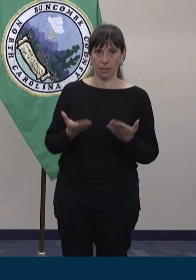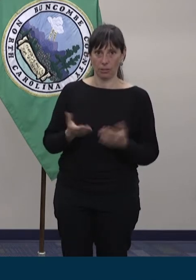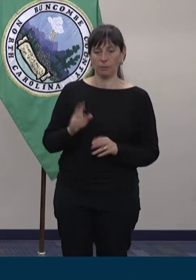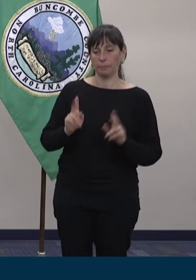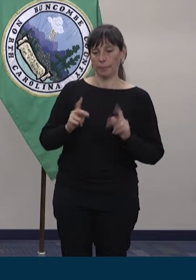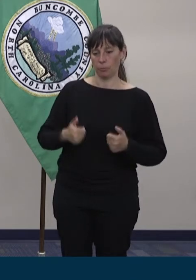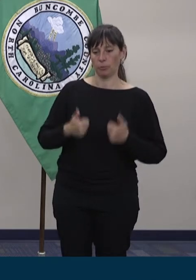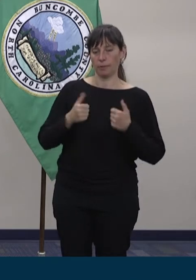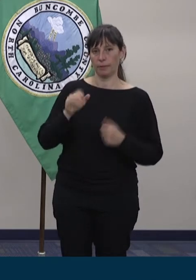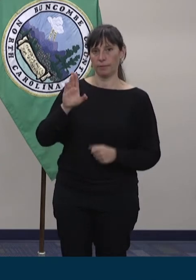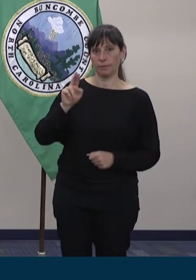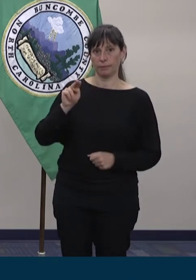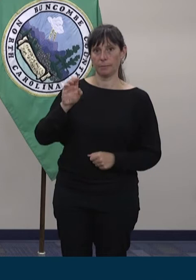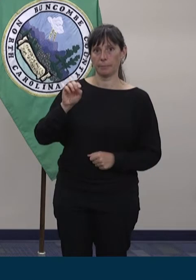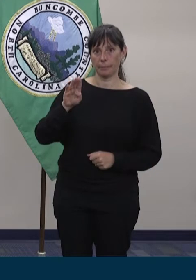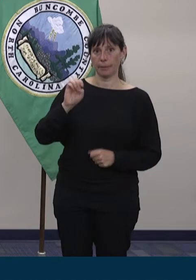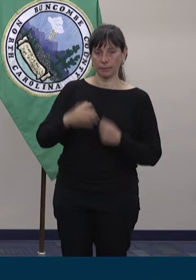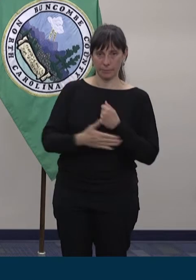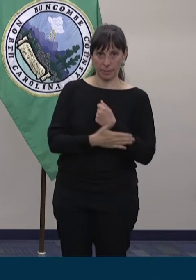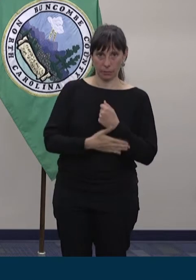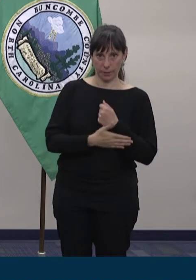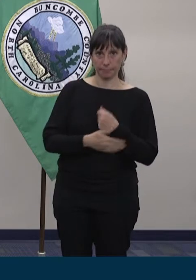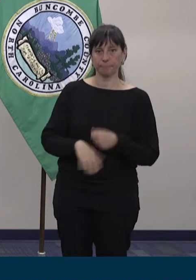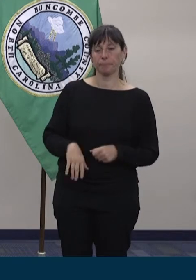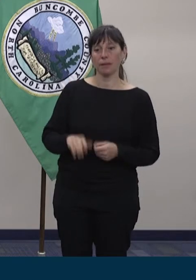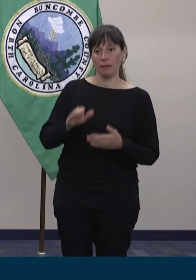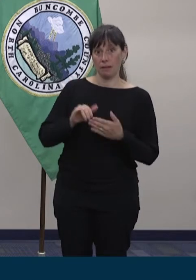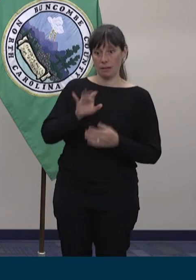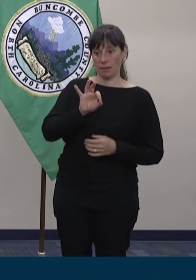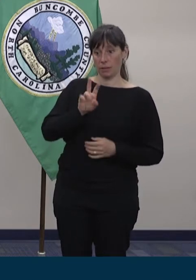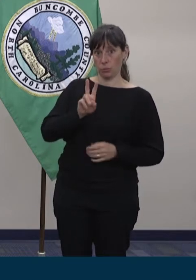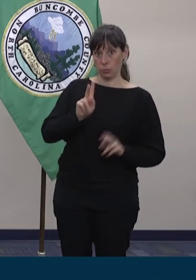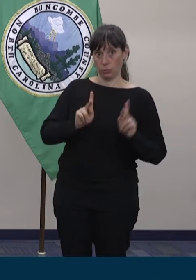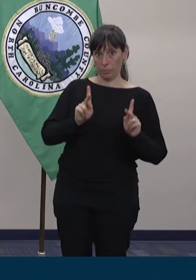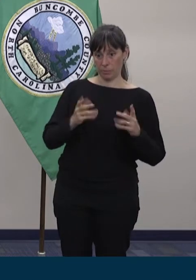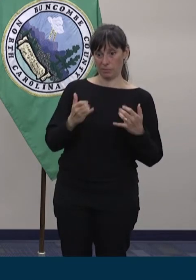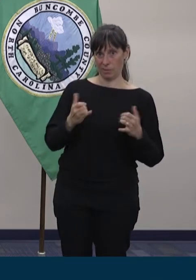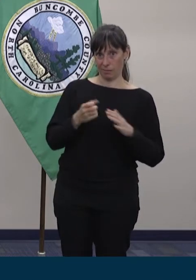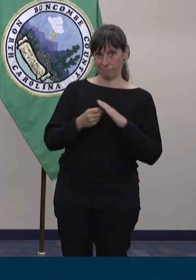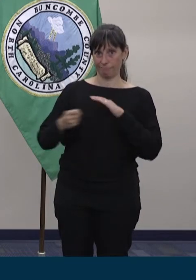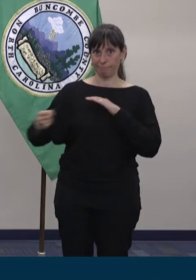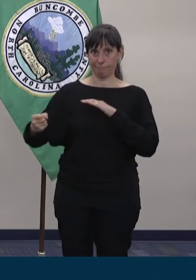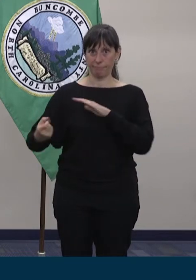residents. 92 of these individuals are currently in isolation.